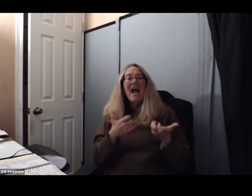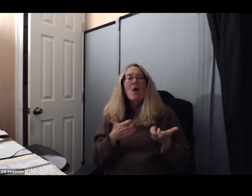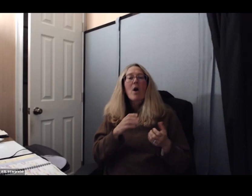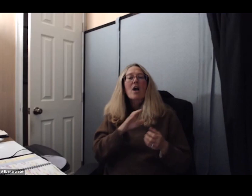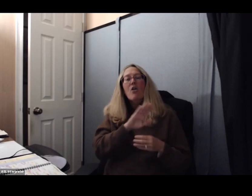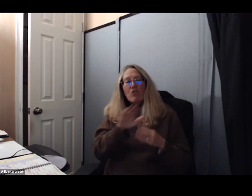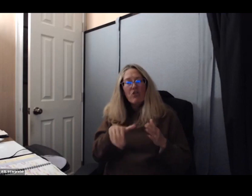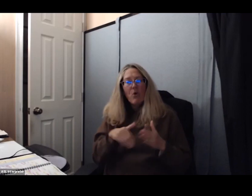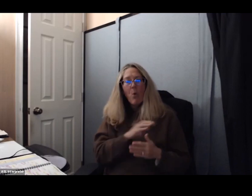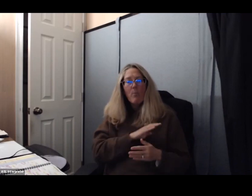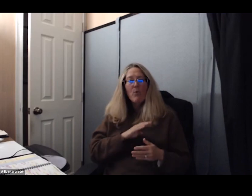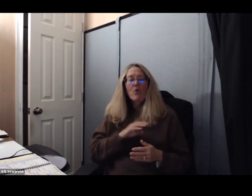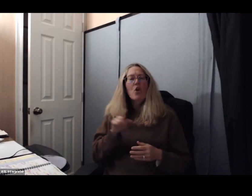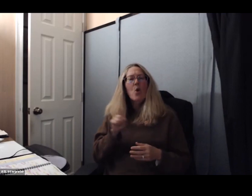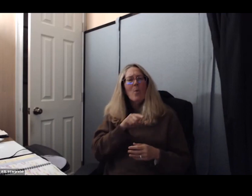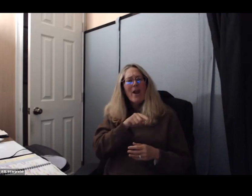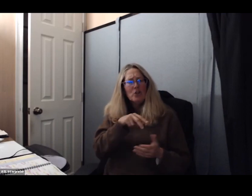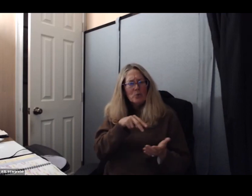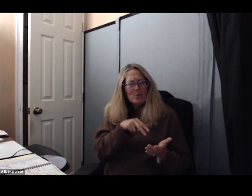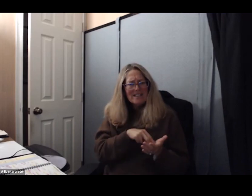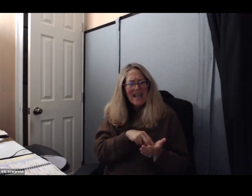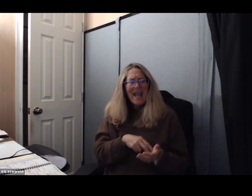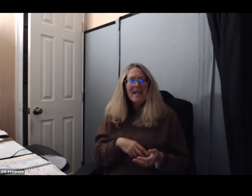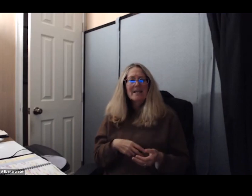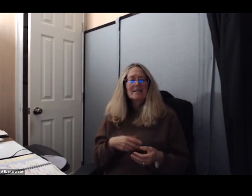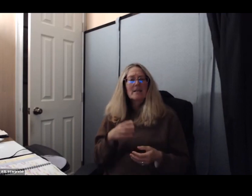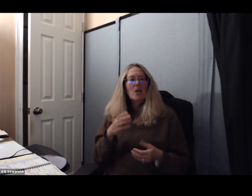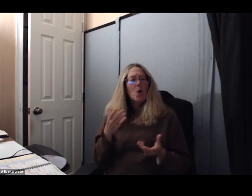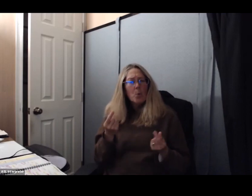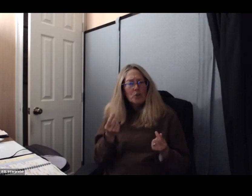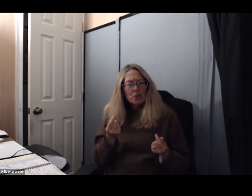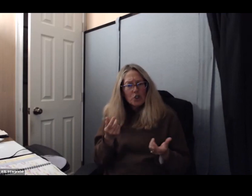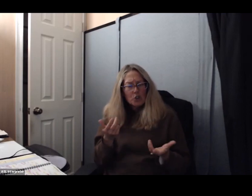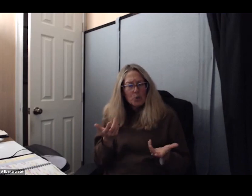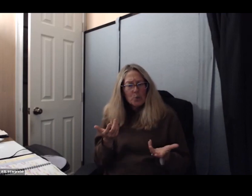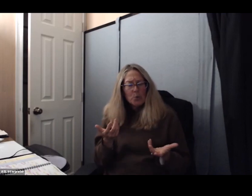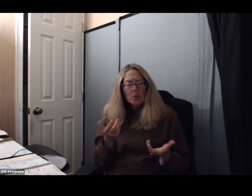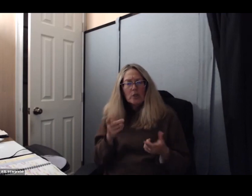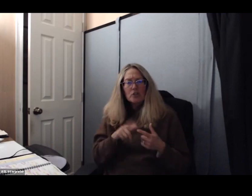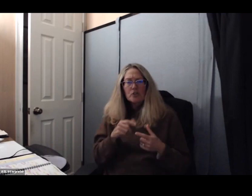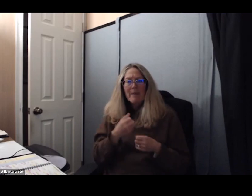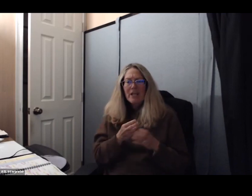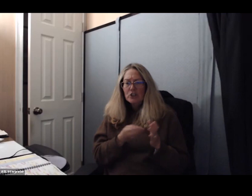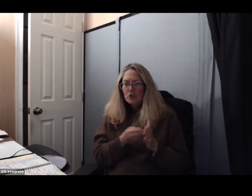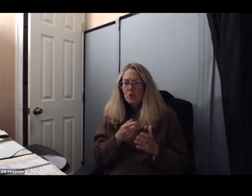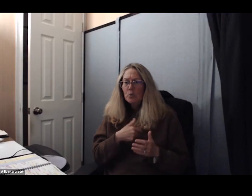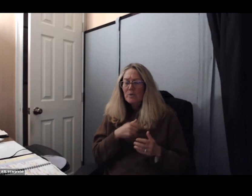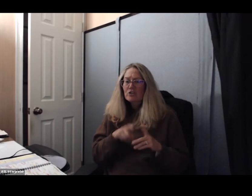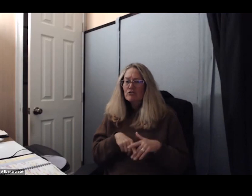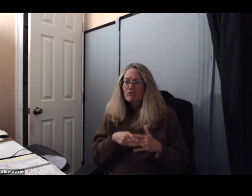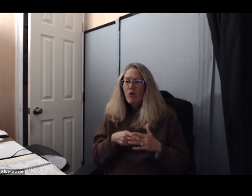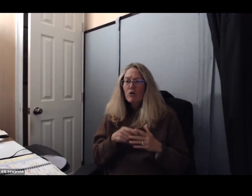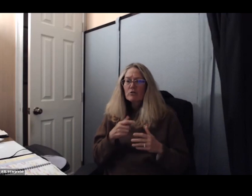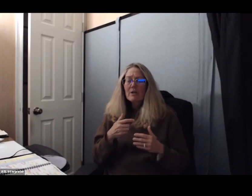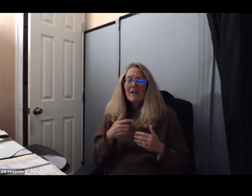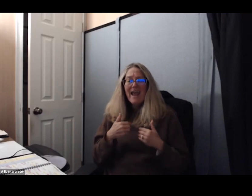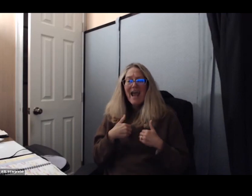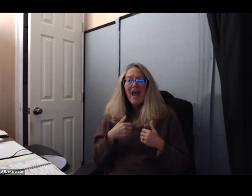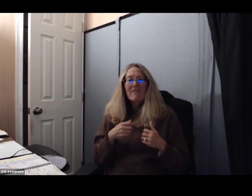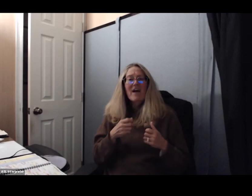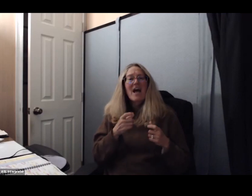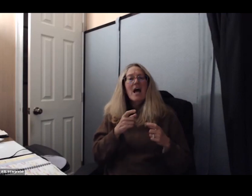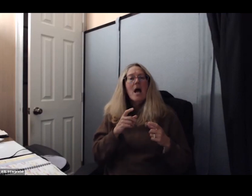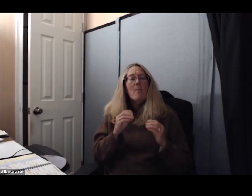entire board of where you stand with this and what you're going to do to make sure that we start to come to some other place